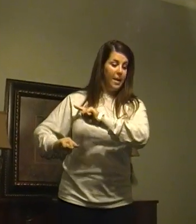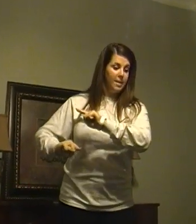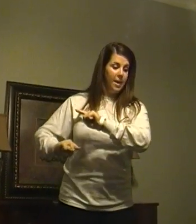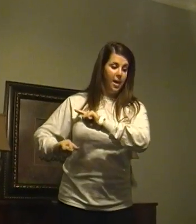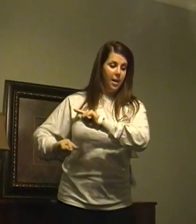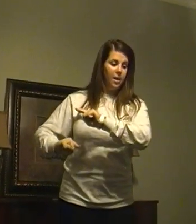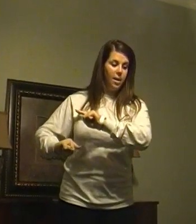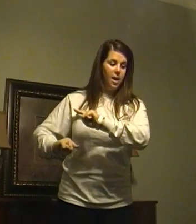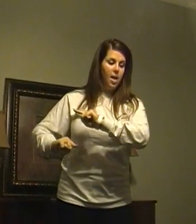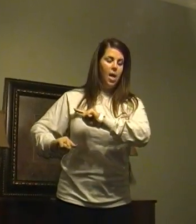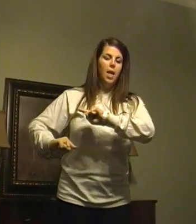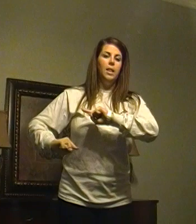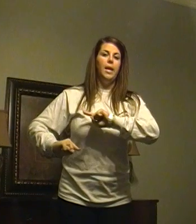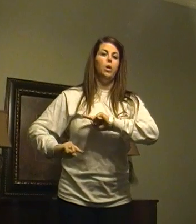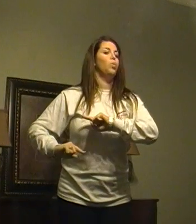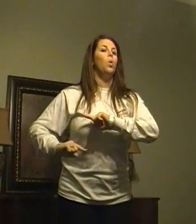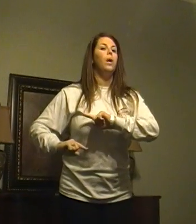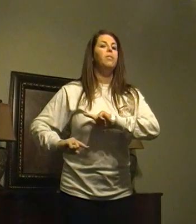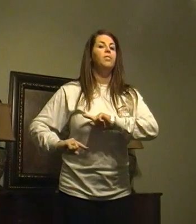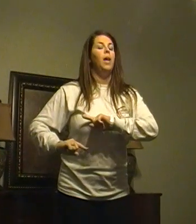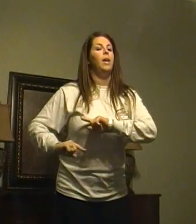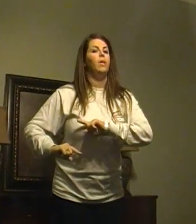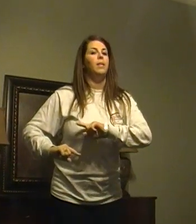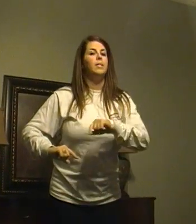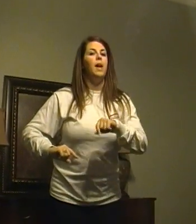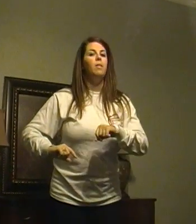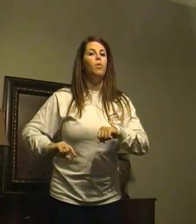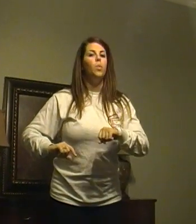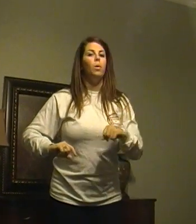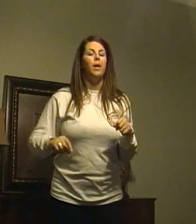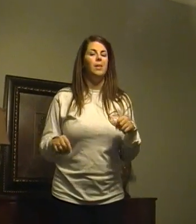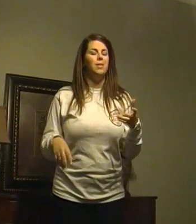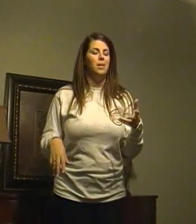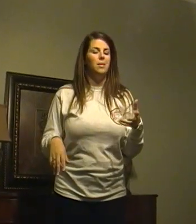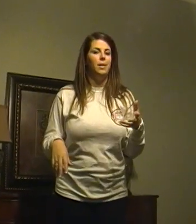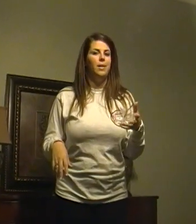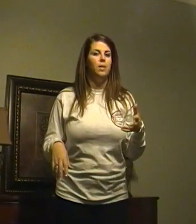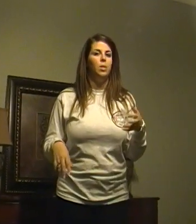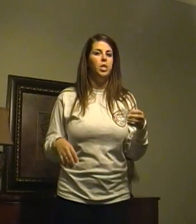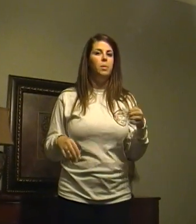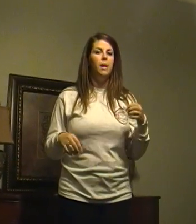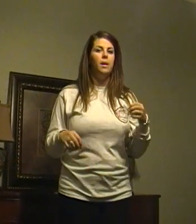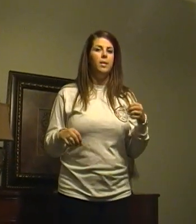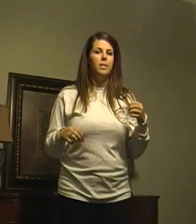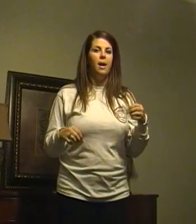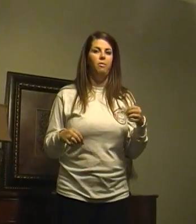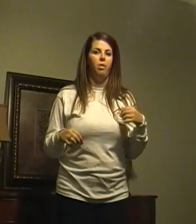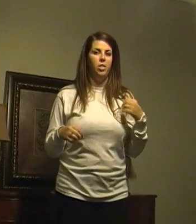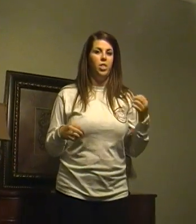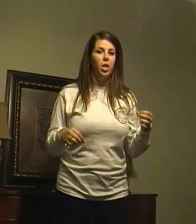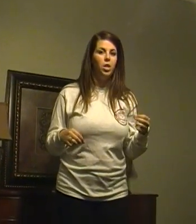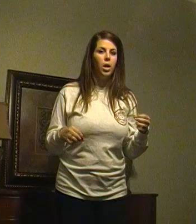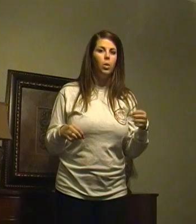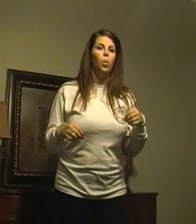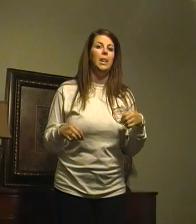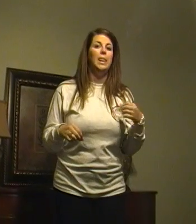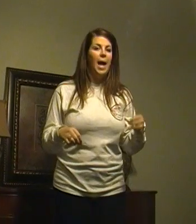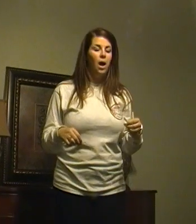twice again like a roaring flood. Okay, the sign for roaring is kind of silly. So we're doing the sign for thunder or